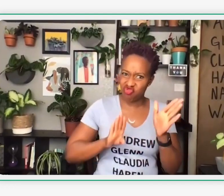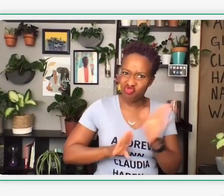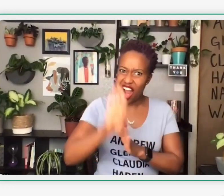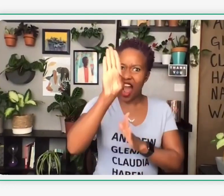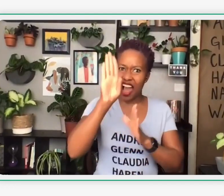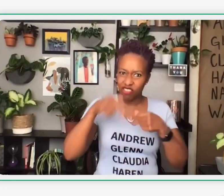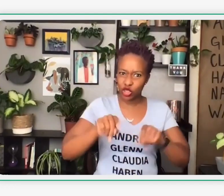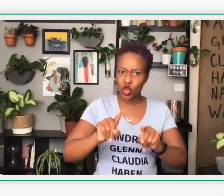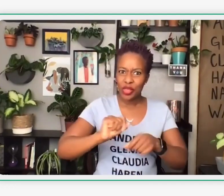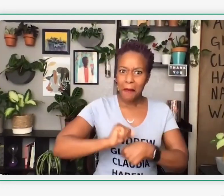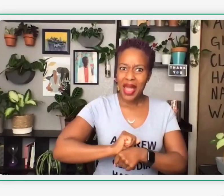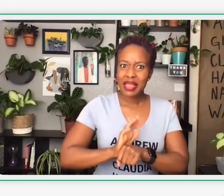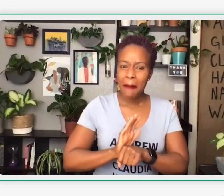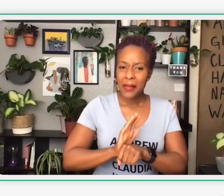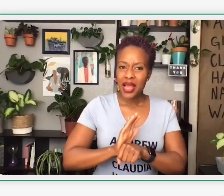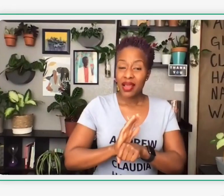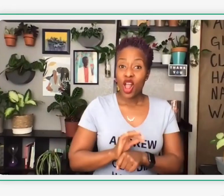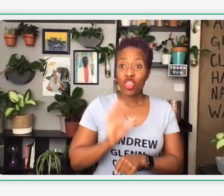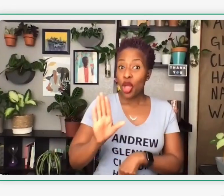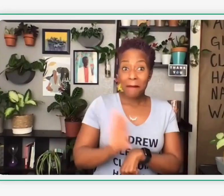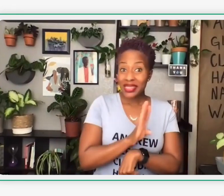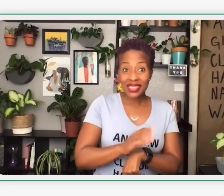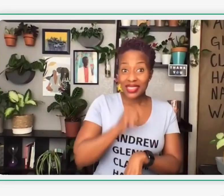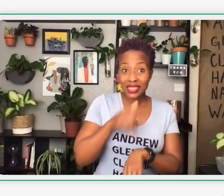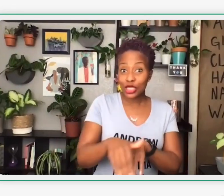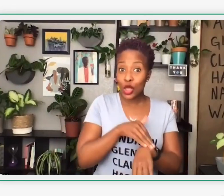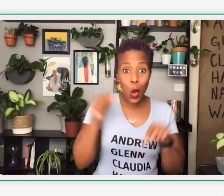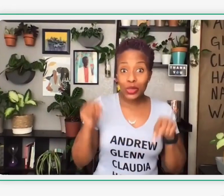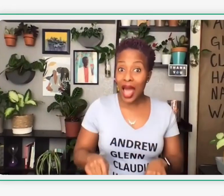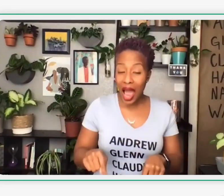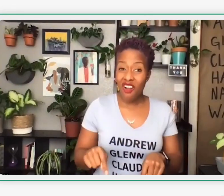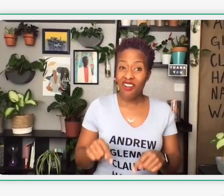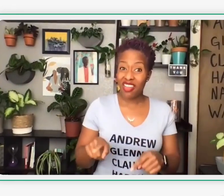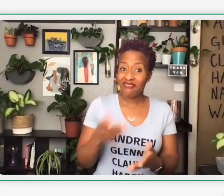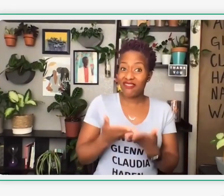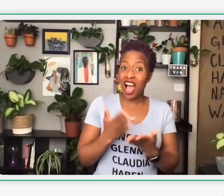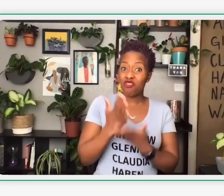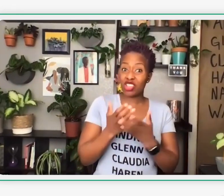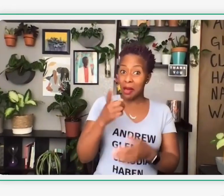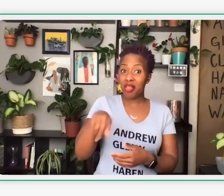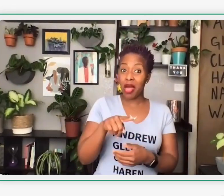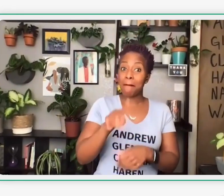have really thrived and during the pandemic. Their business has not slowed down.